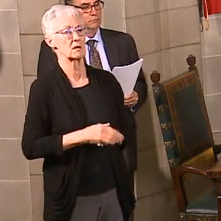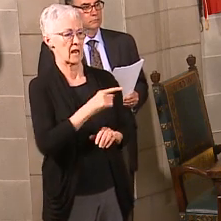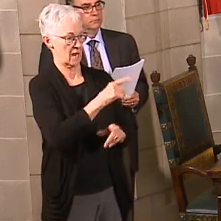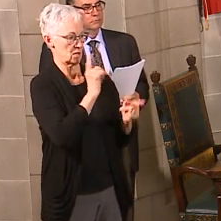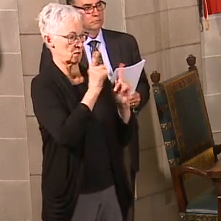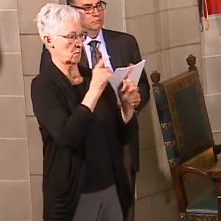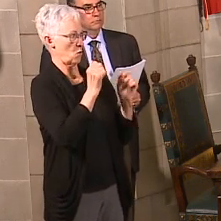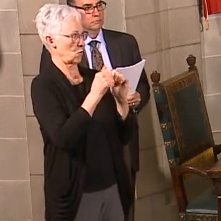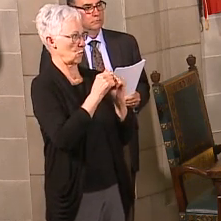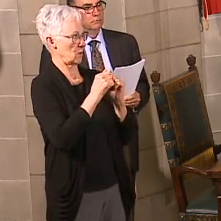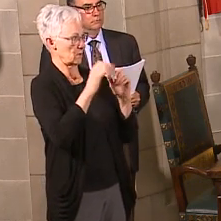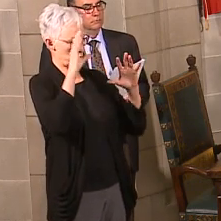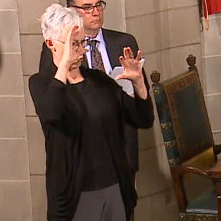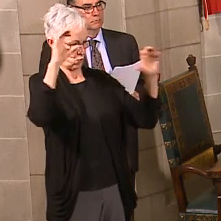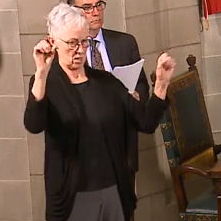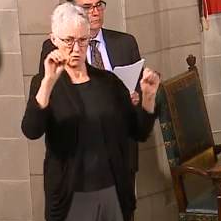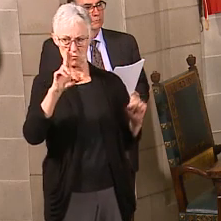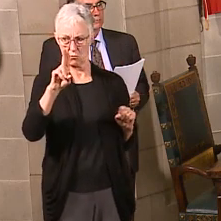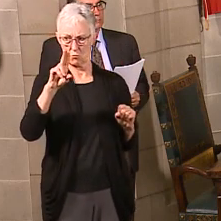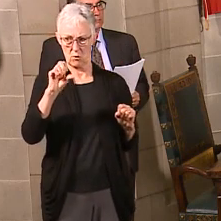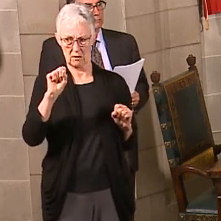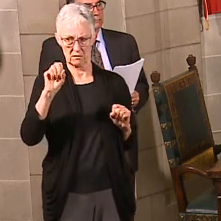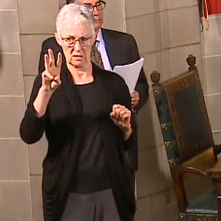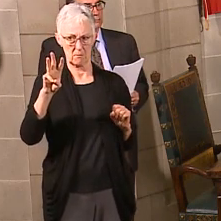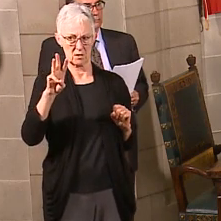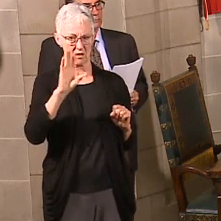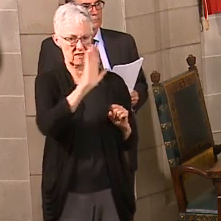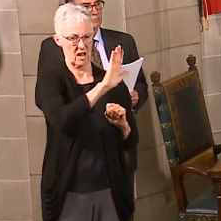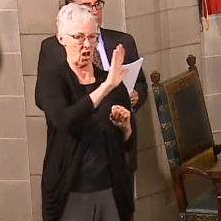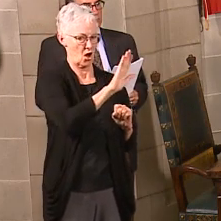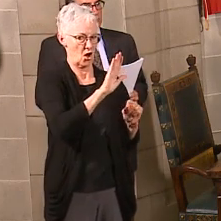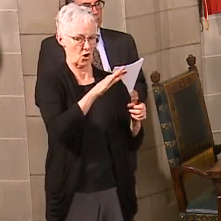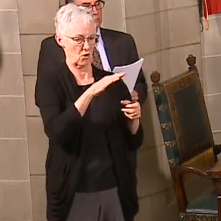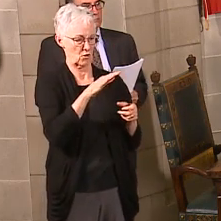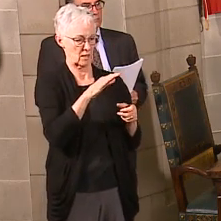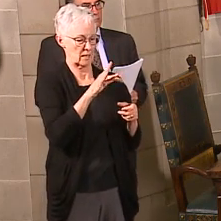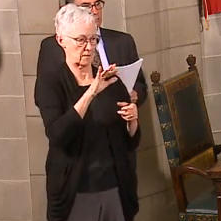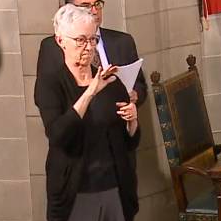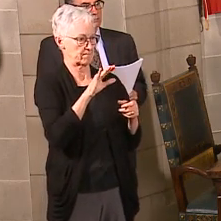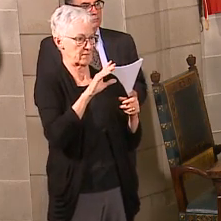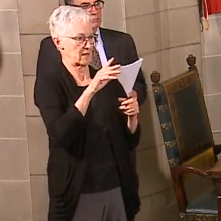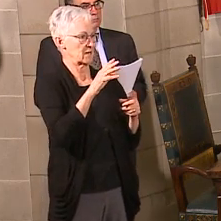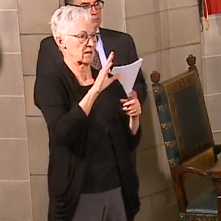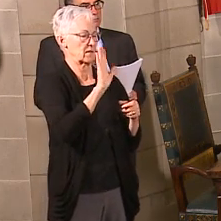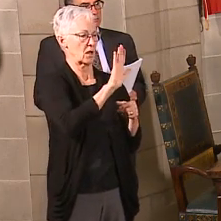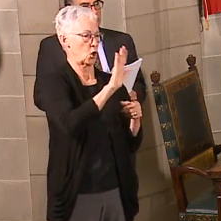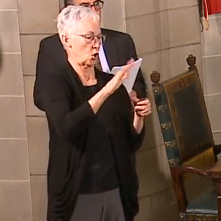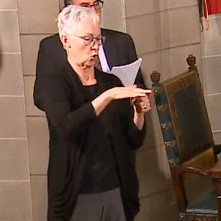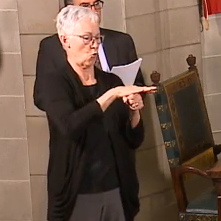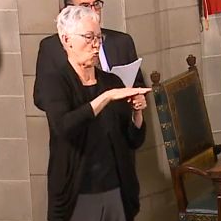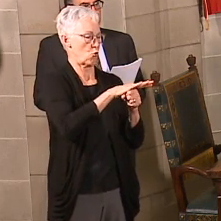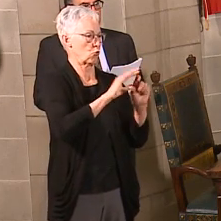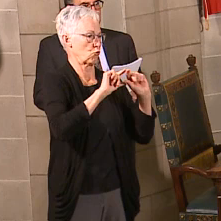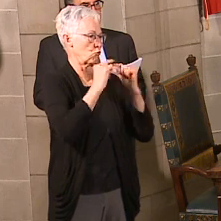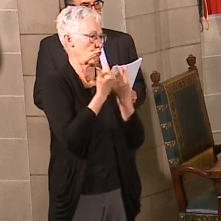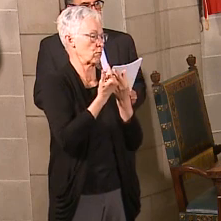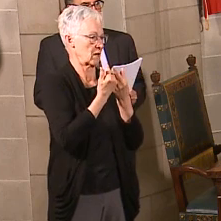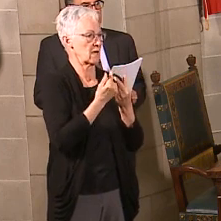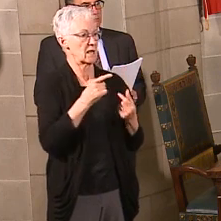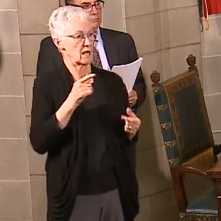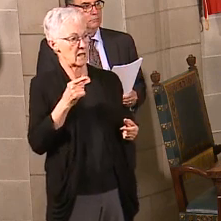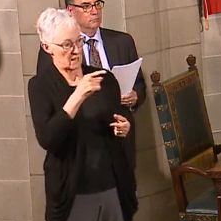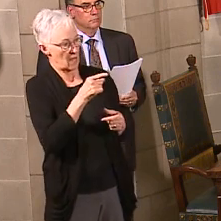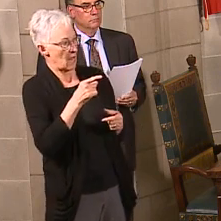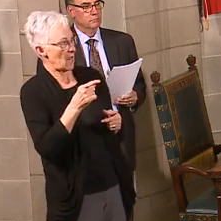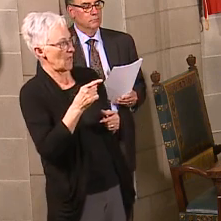the UFCW Local 293. On Friday, he shared with me some of their best and worst practices they've seen in the industry. I